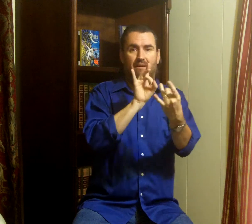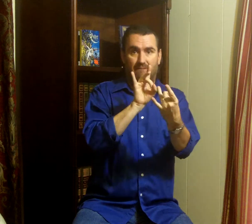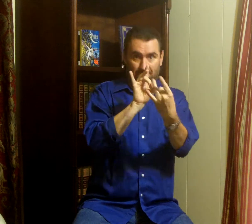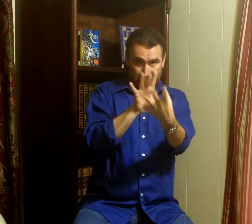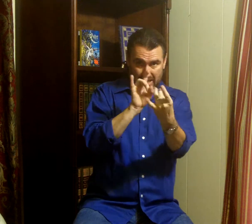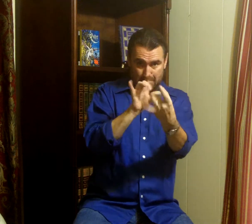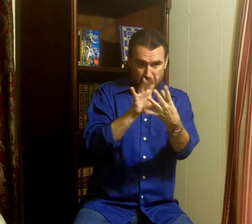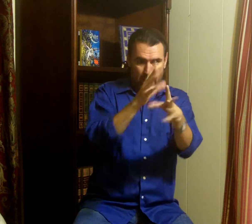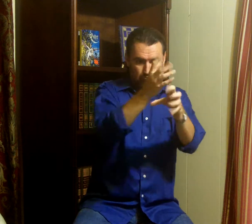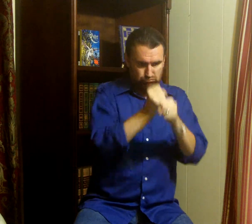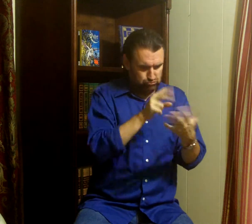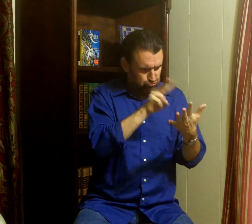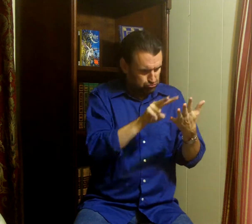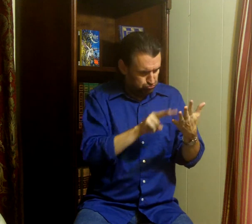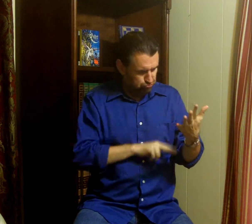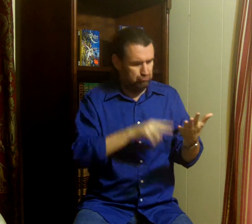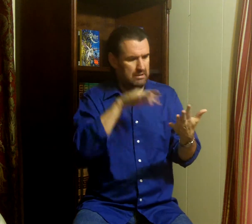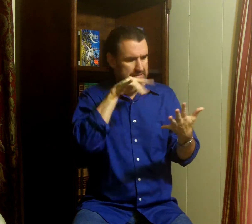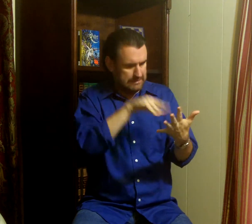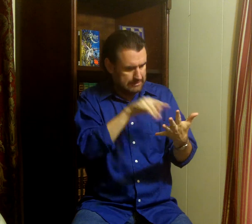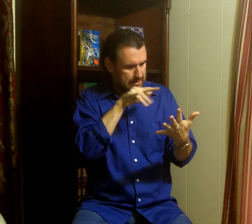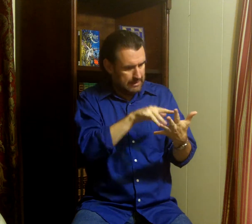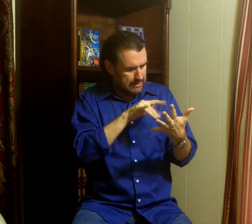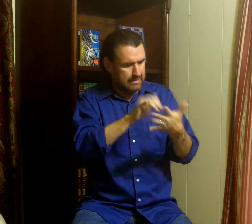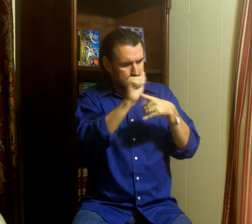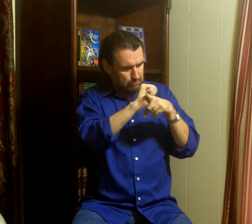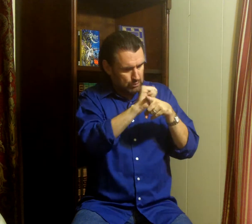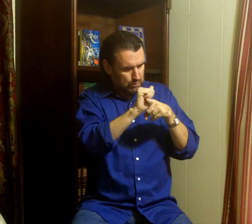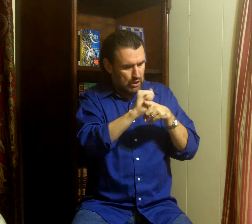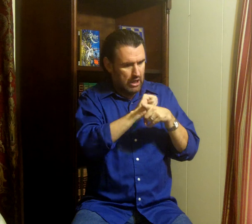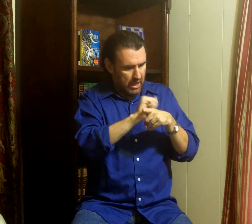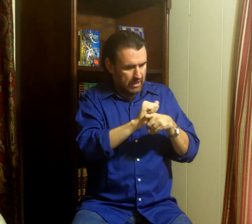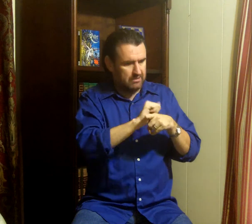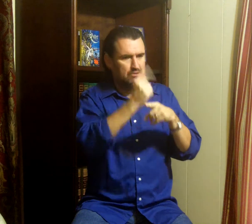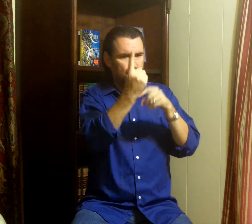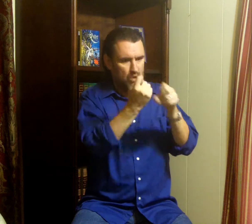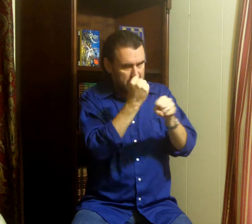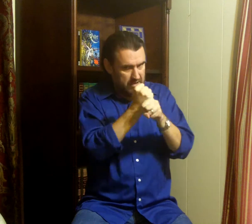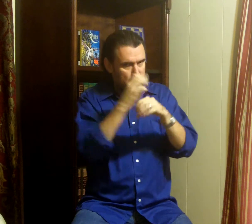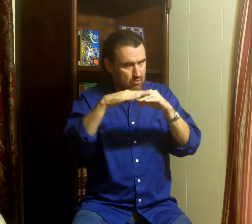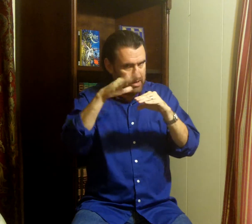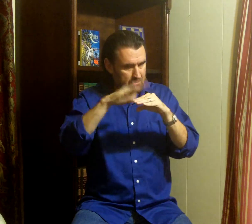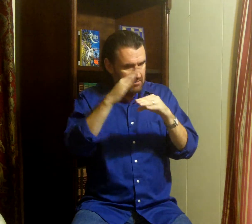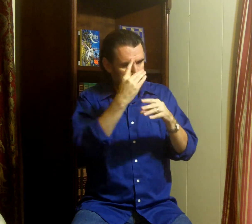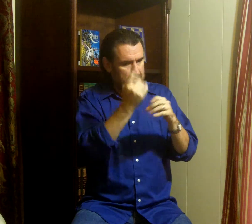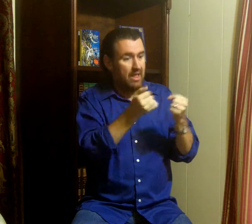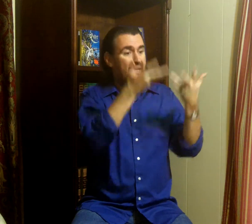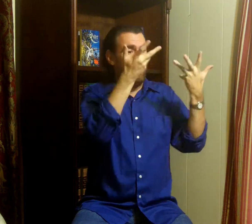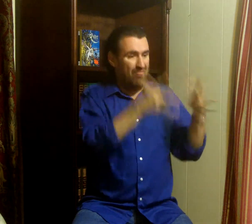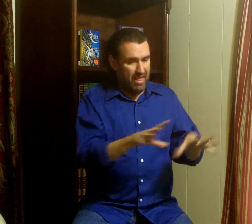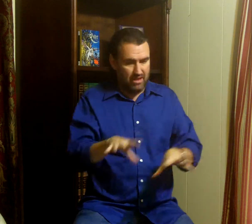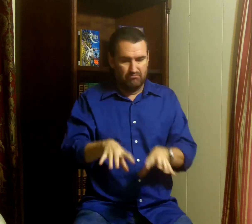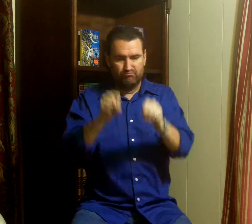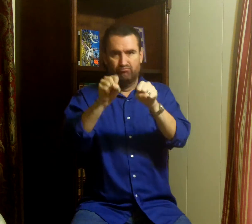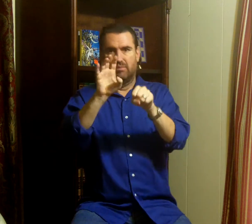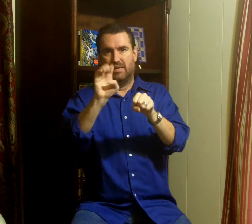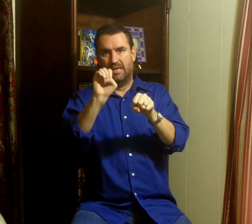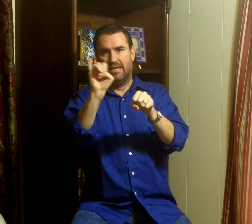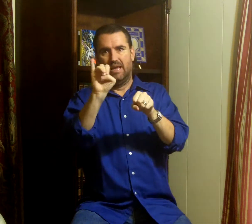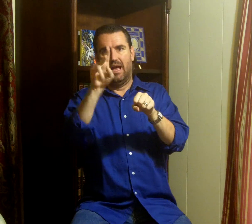in, and work on that for a year before you then go take the EIPA, because then it's a